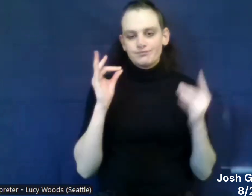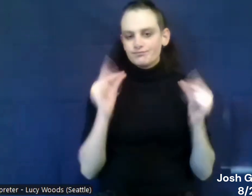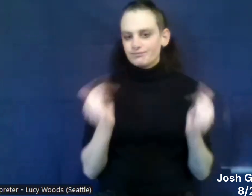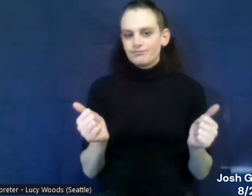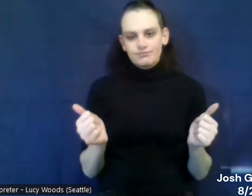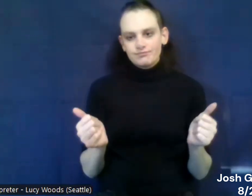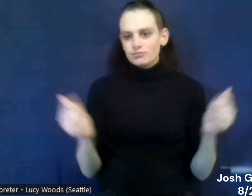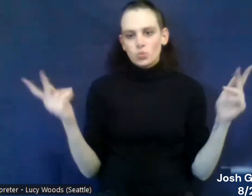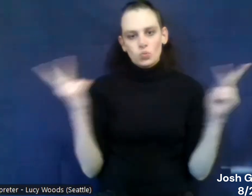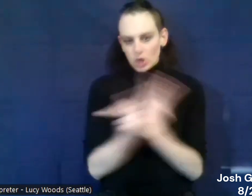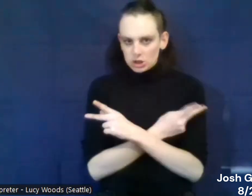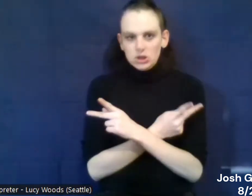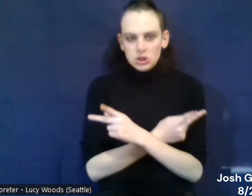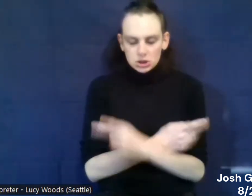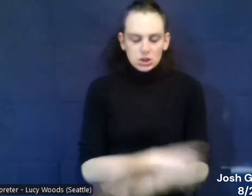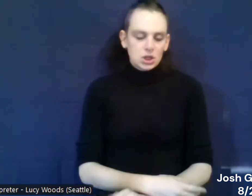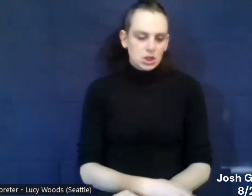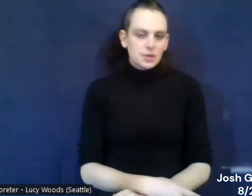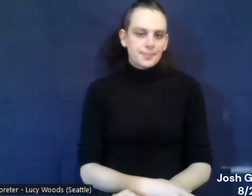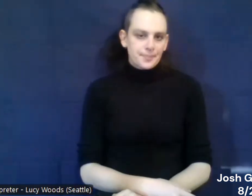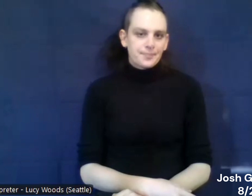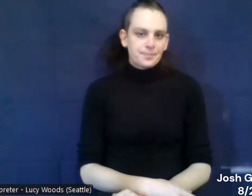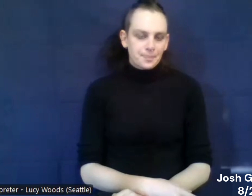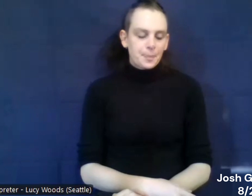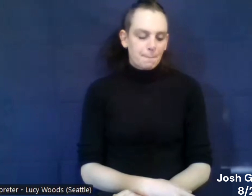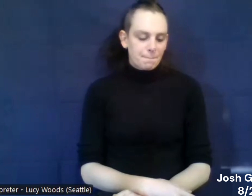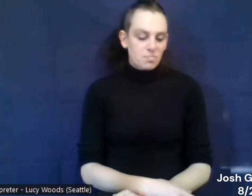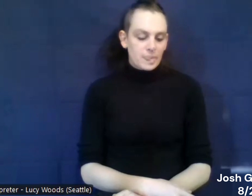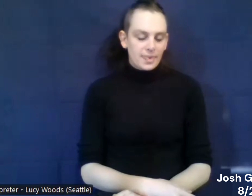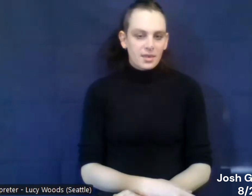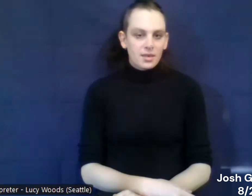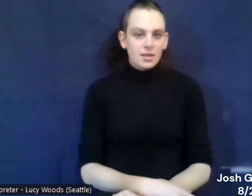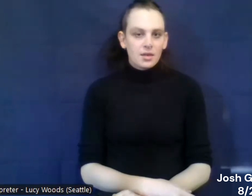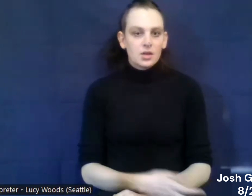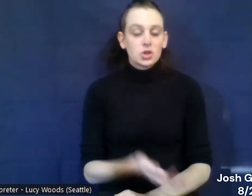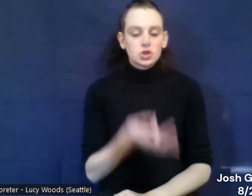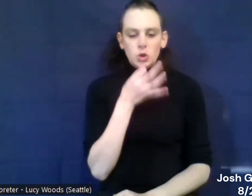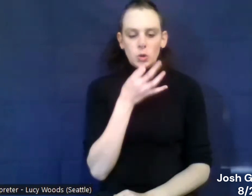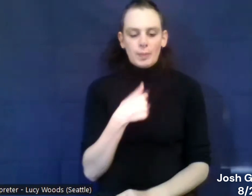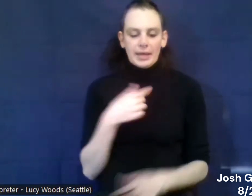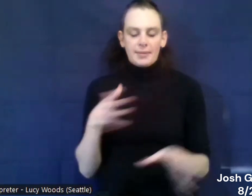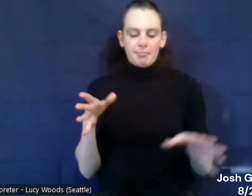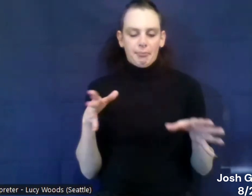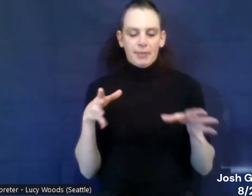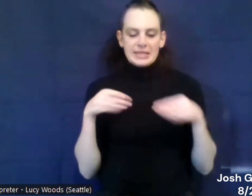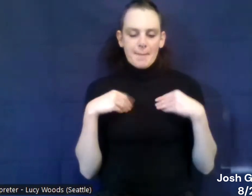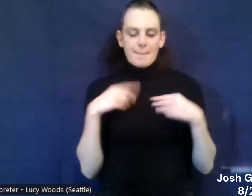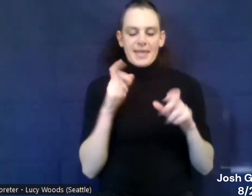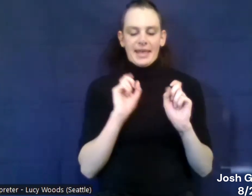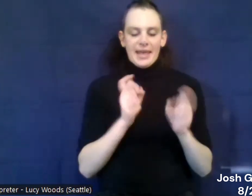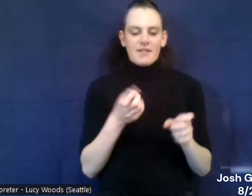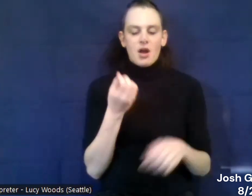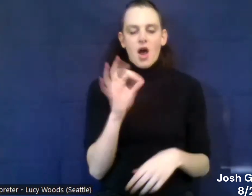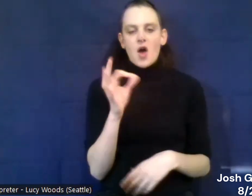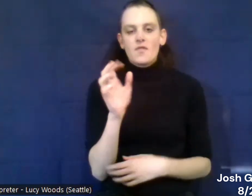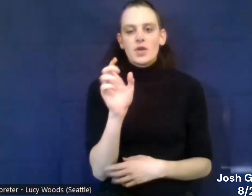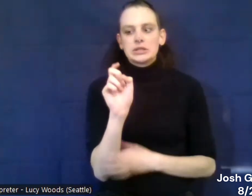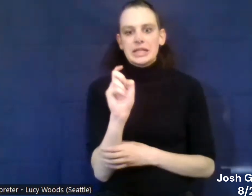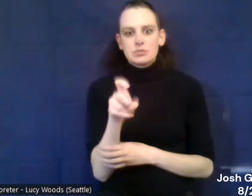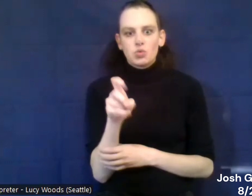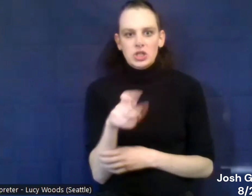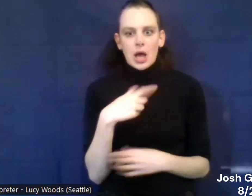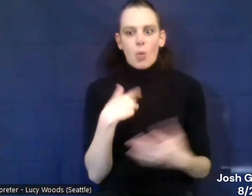worse. And then I got to the point where I was given the gift of desperation. I wanted so badly to be sober.